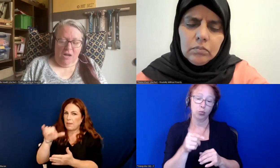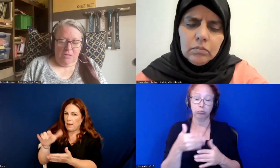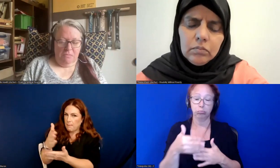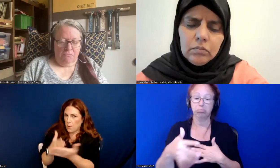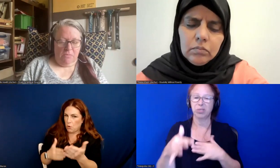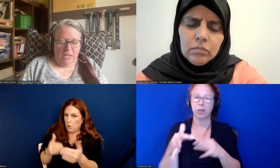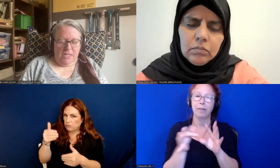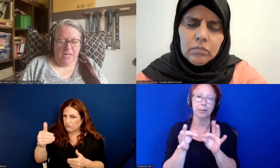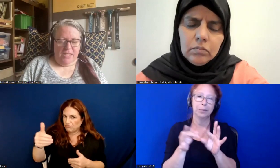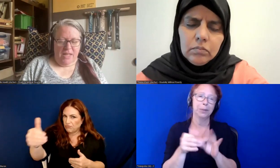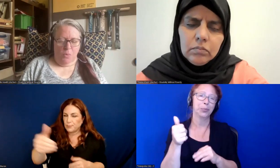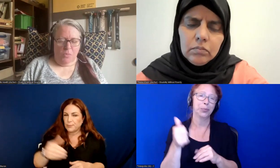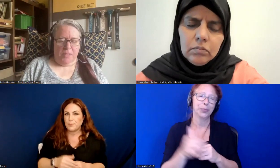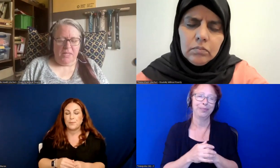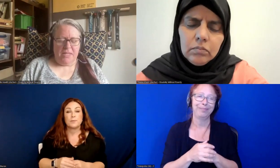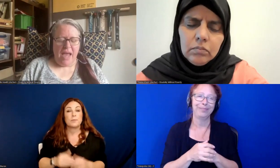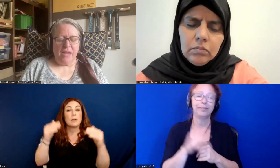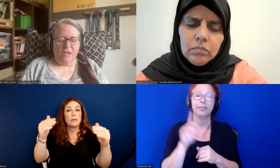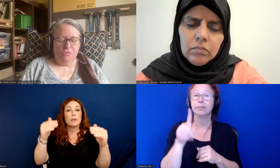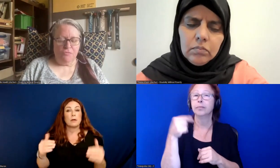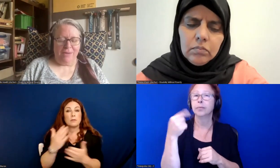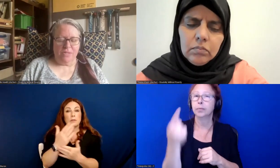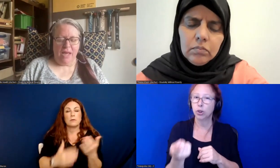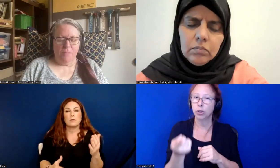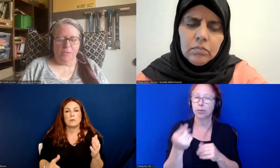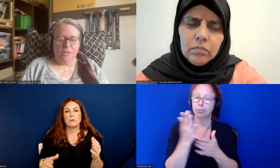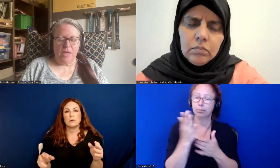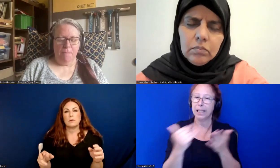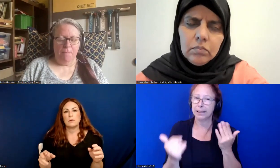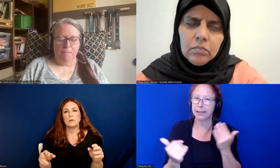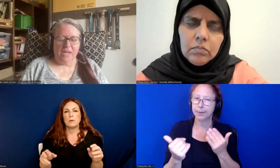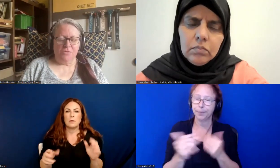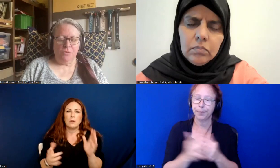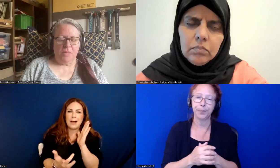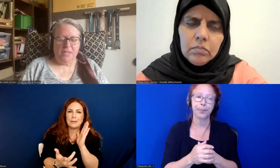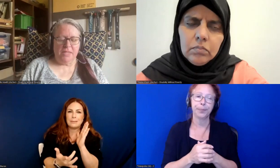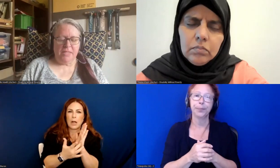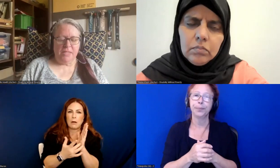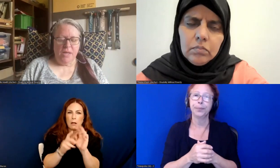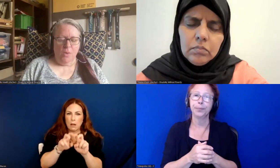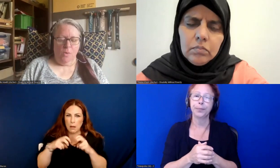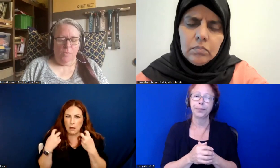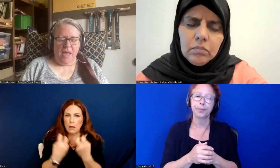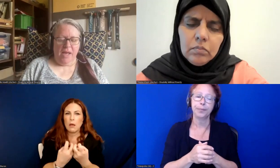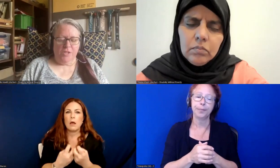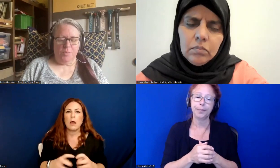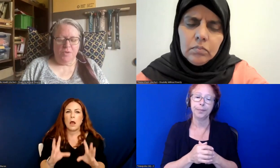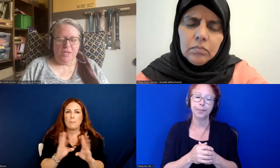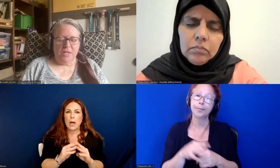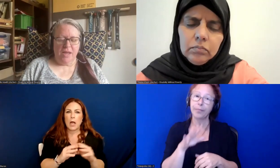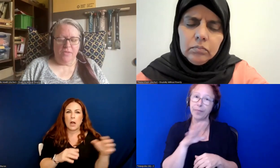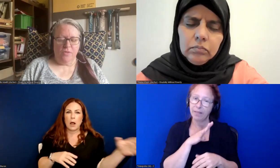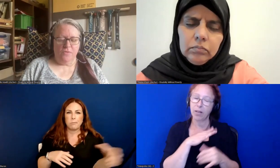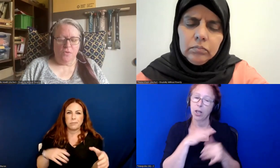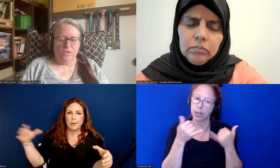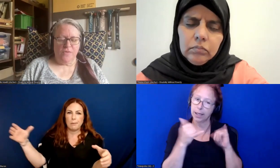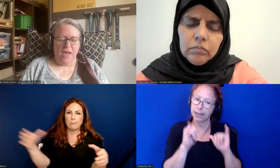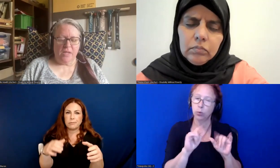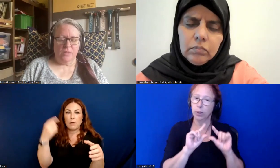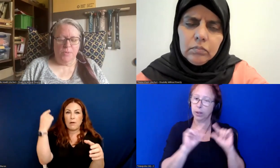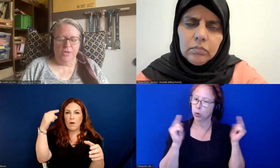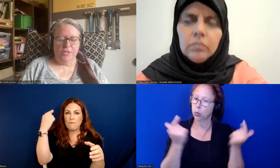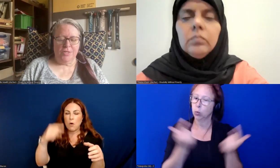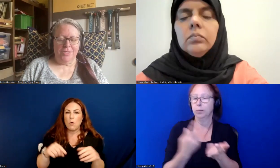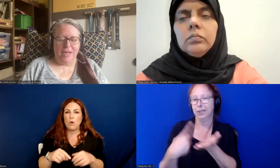next part says there will be technical roundtables and bilateral meetings will be held to bring together the views